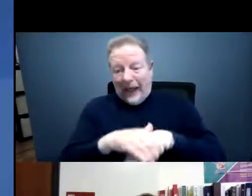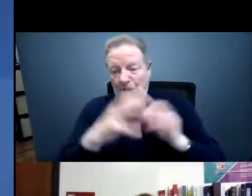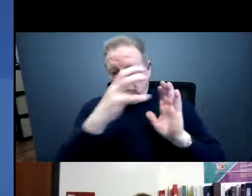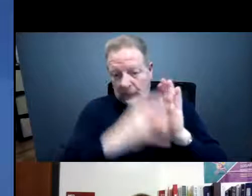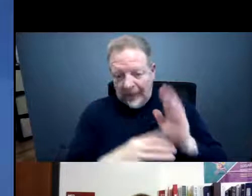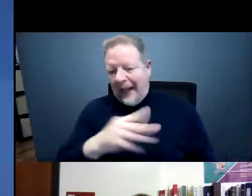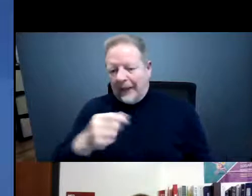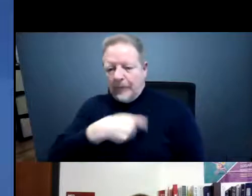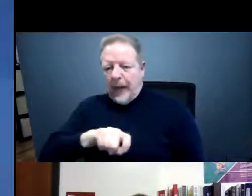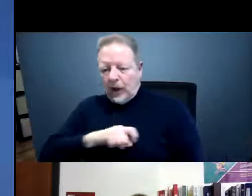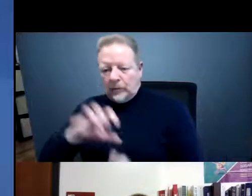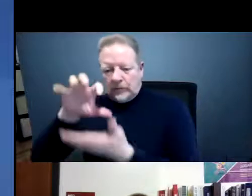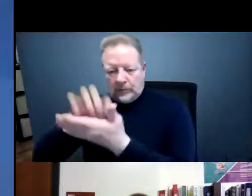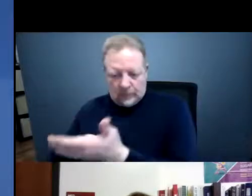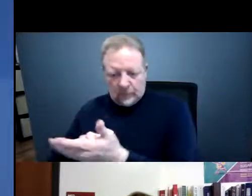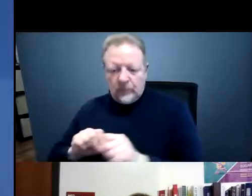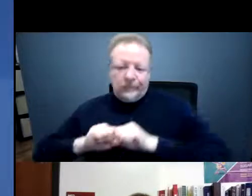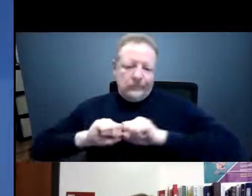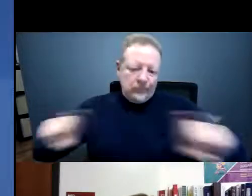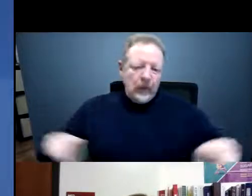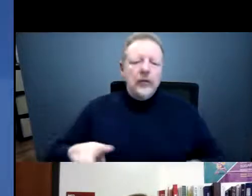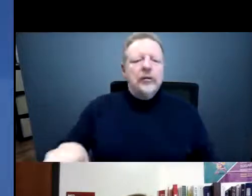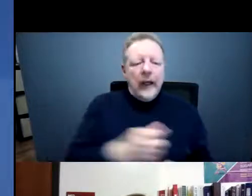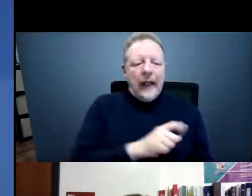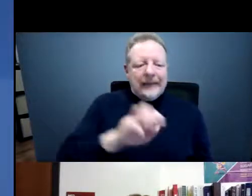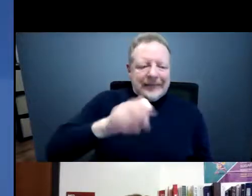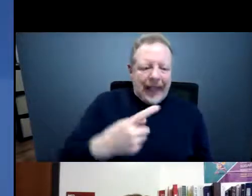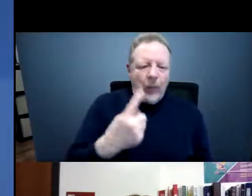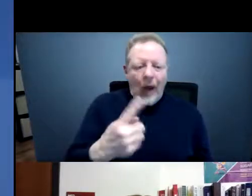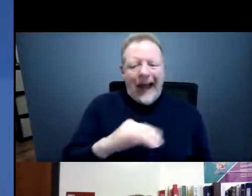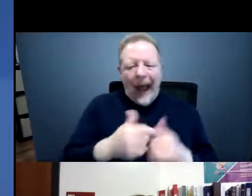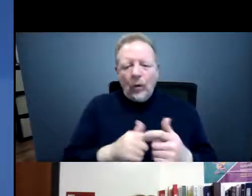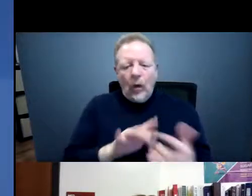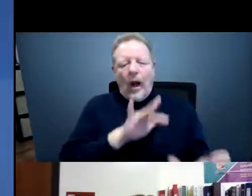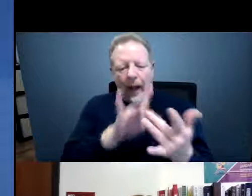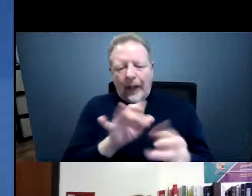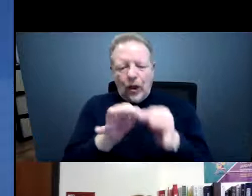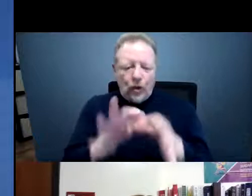And so they got the steps of how to contact an interpreter and to,